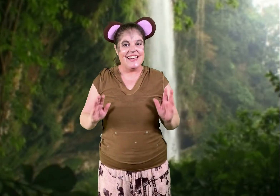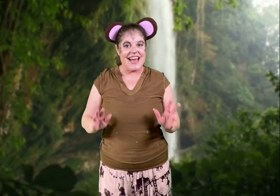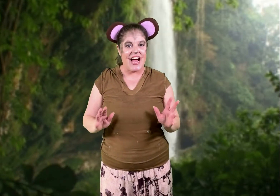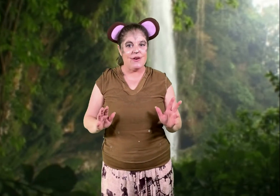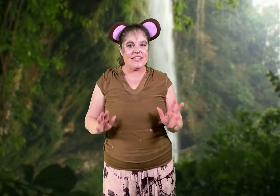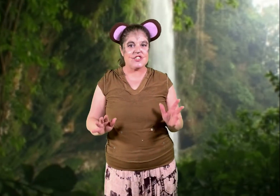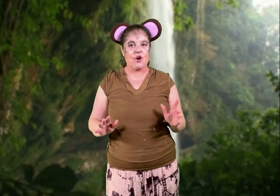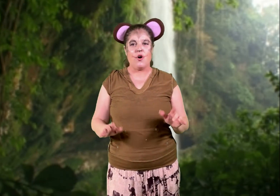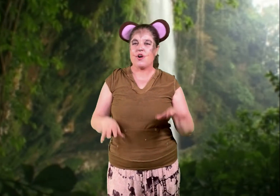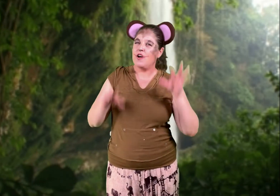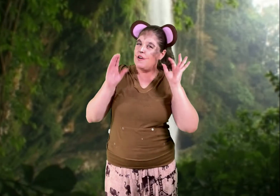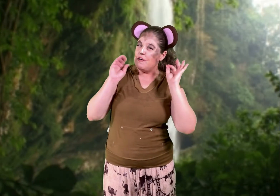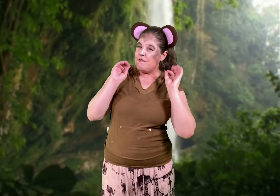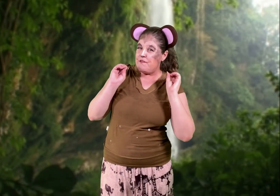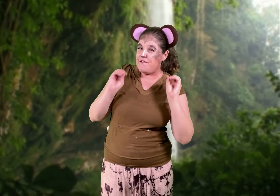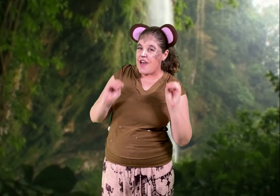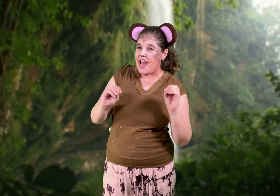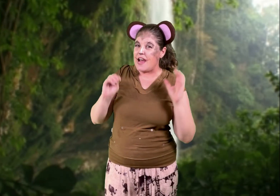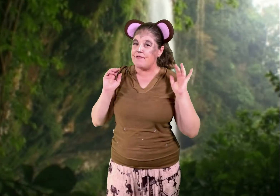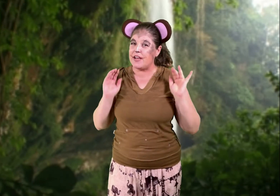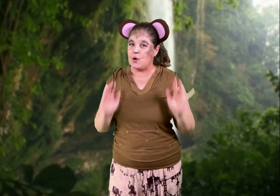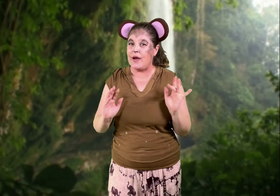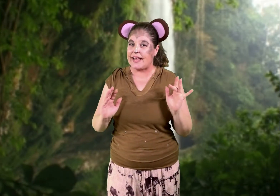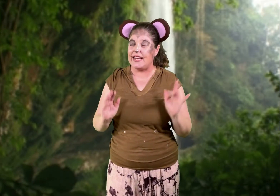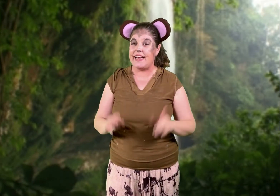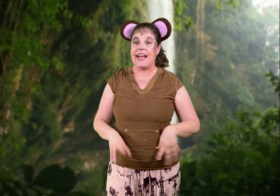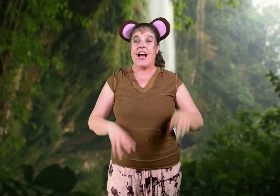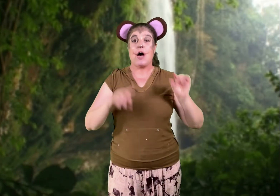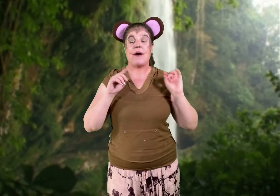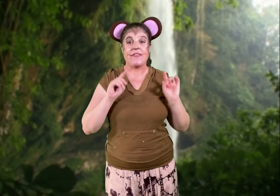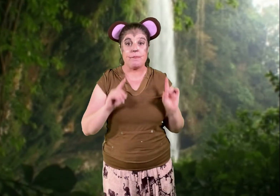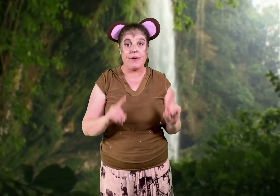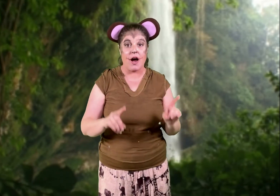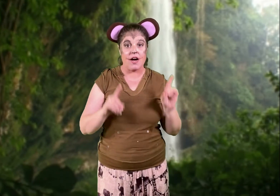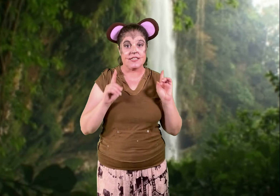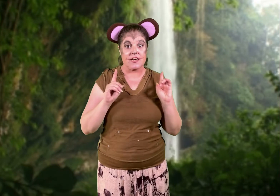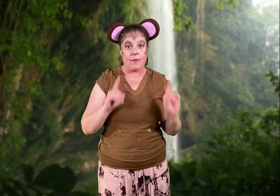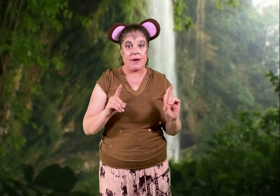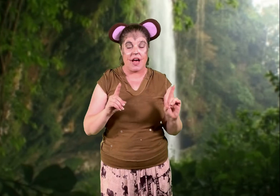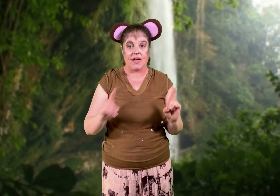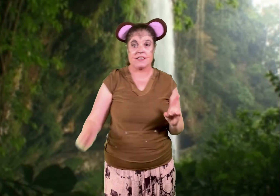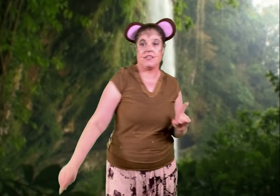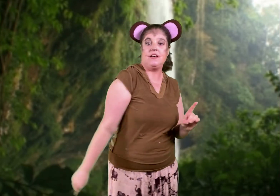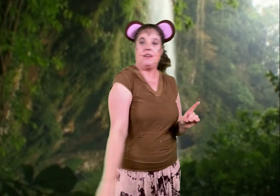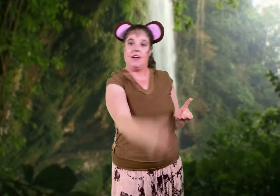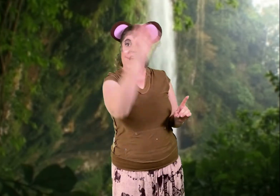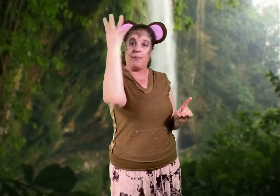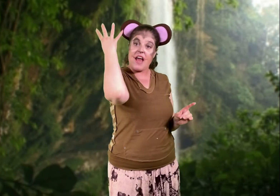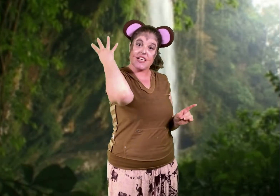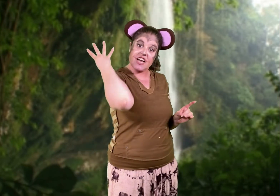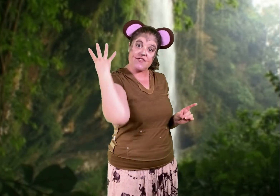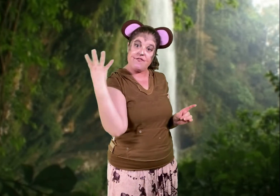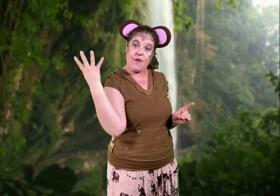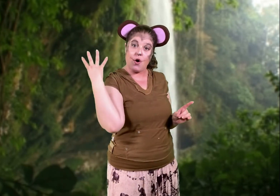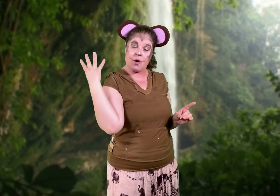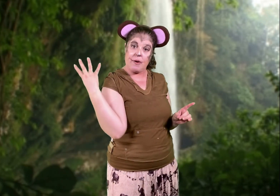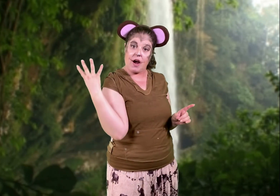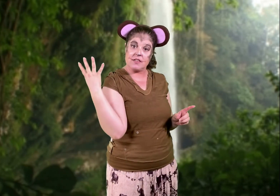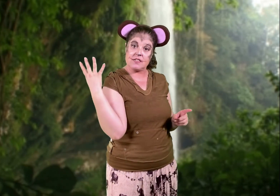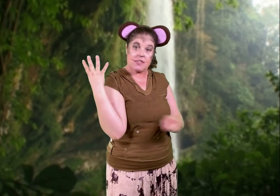Now let's talk very quickly about the parts of a plant. A plant has 4 parts.